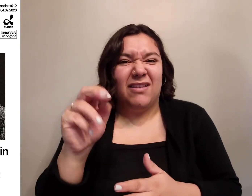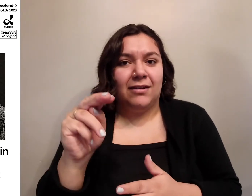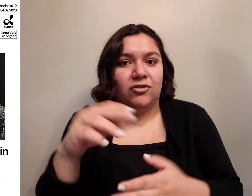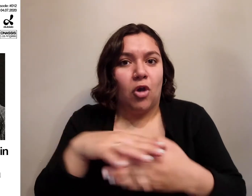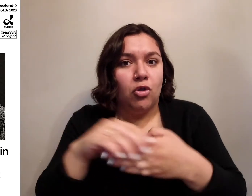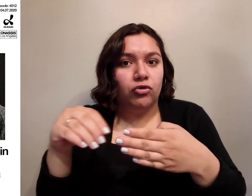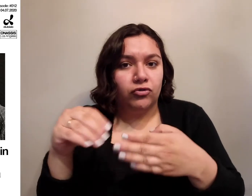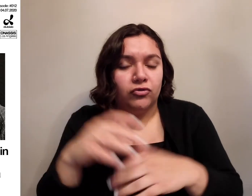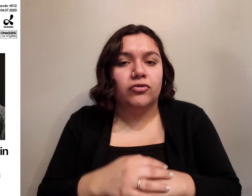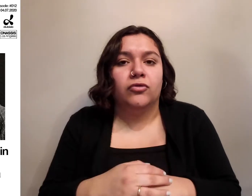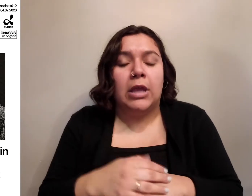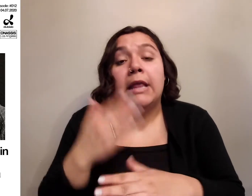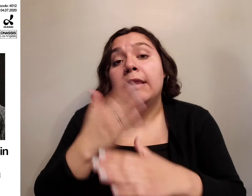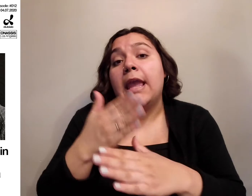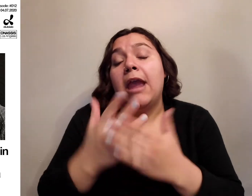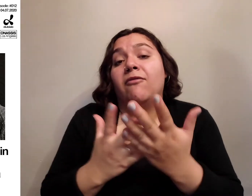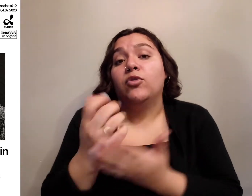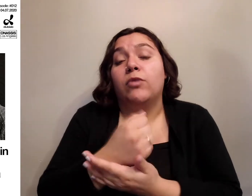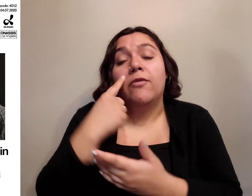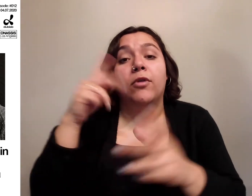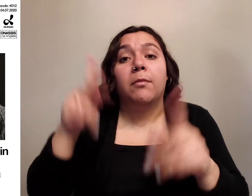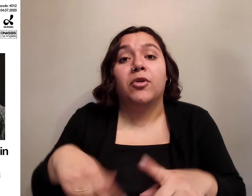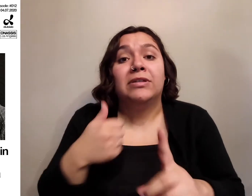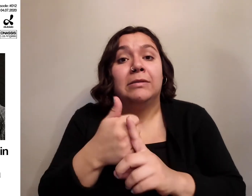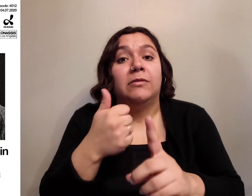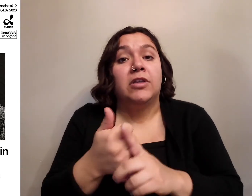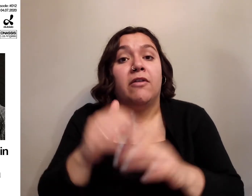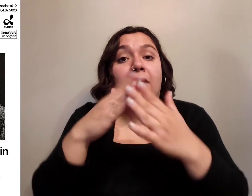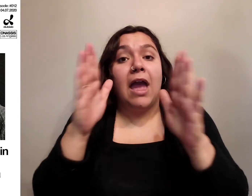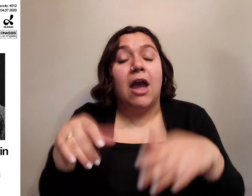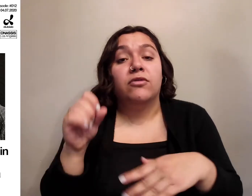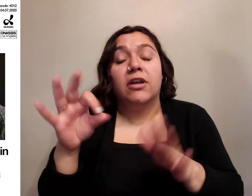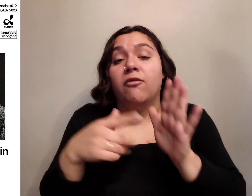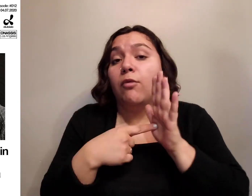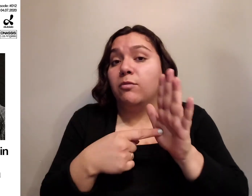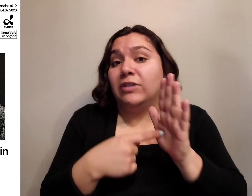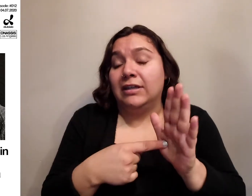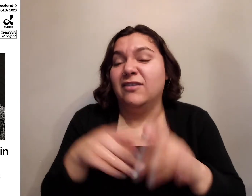a person in the House of Representatives is